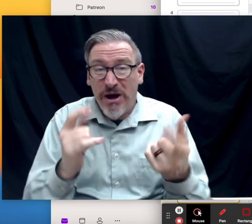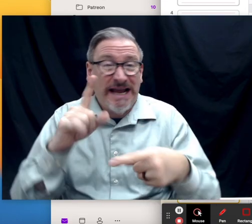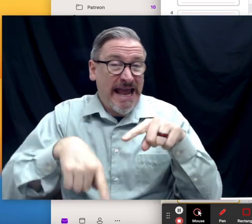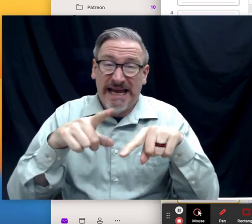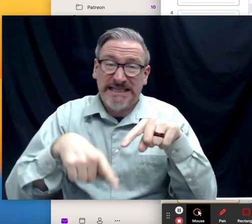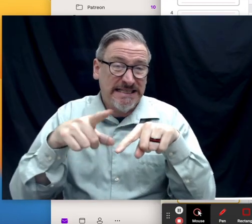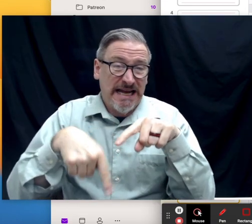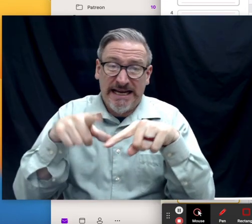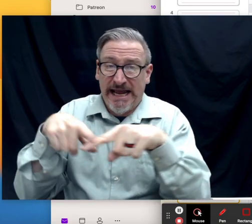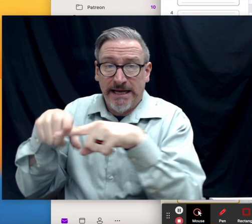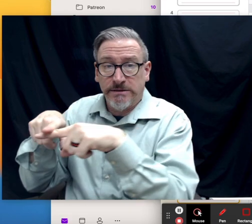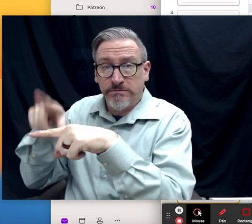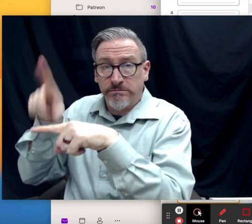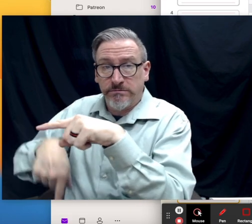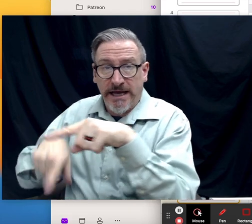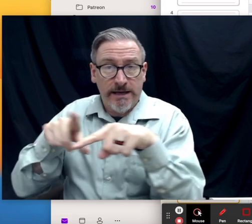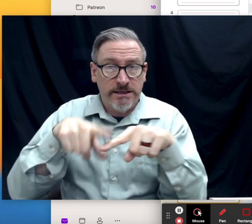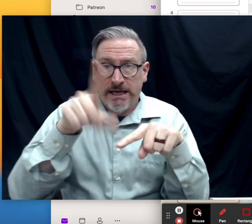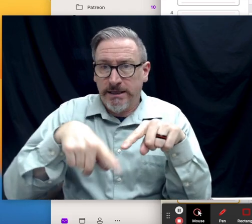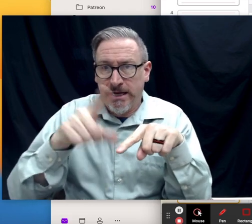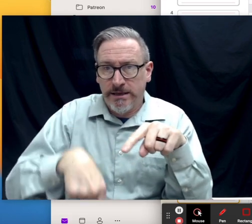now I can't. I can't.